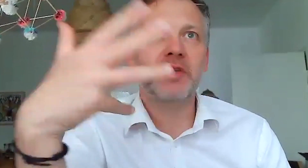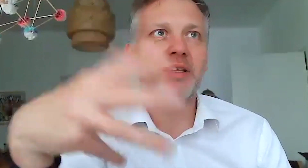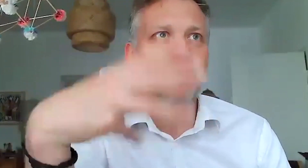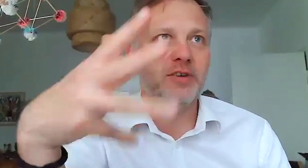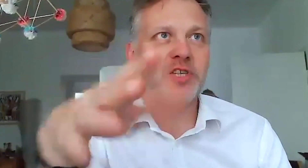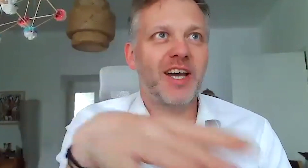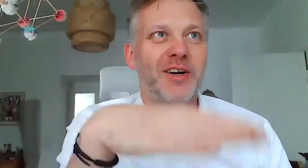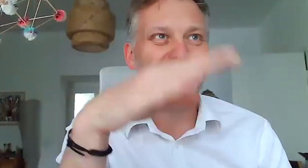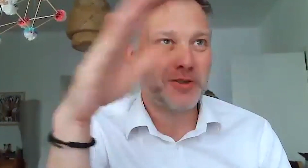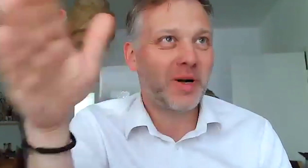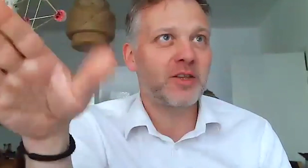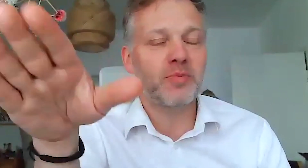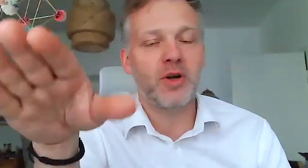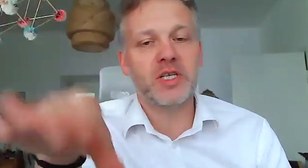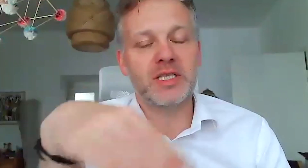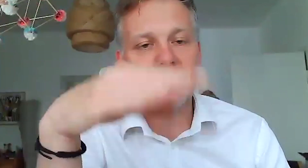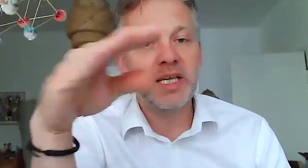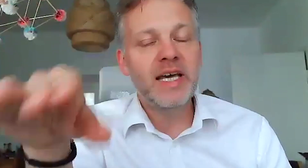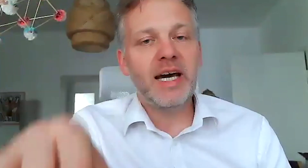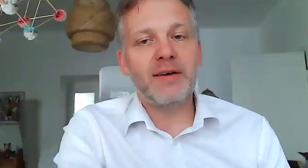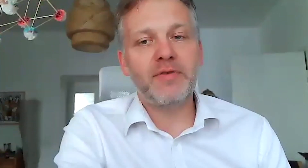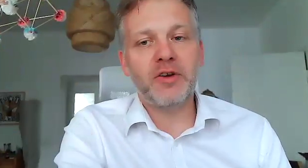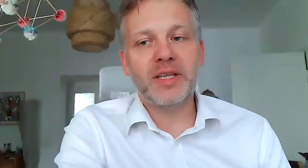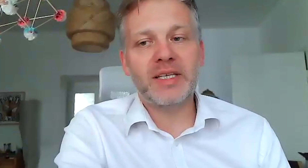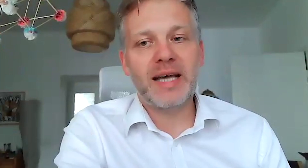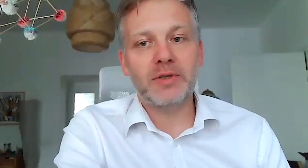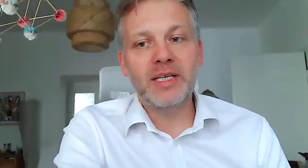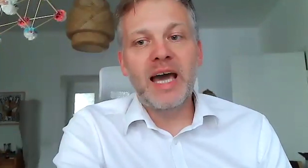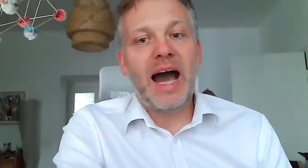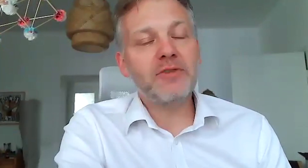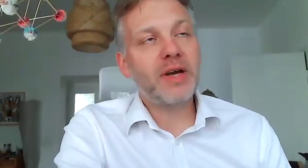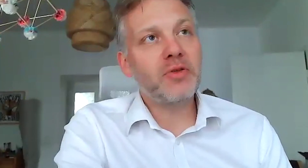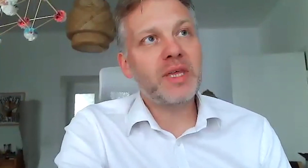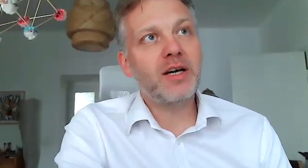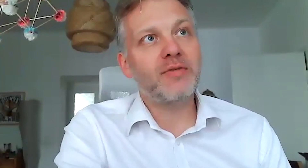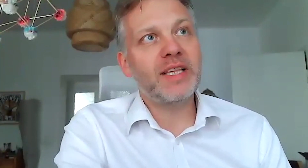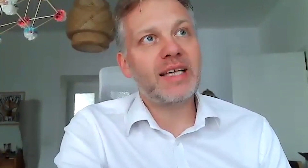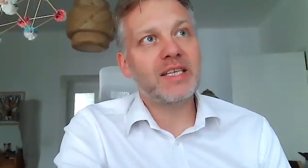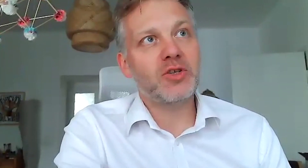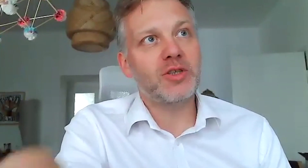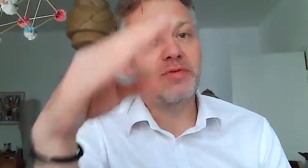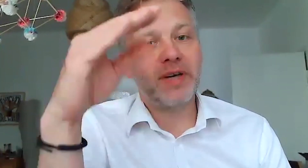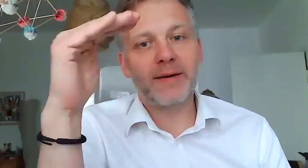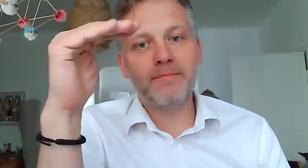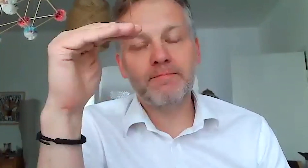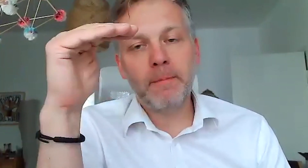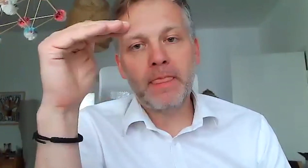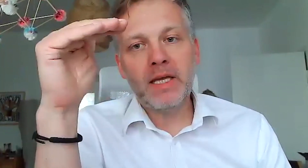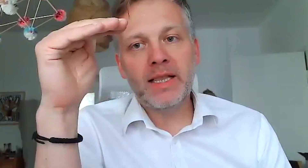think we've all done a fair share, and also other projects in figuring this out. I try to think of it as a sort